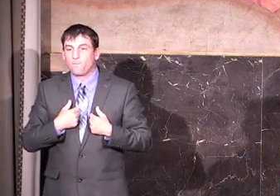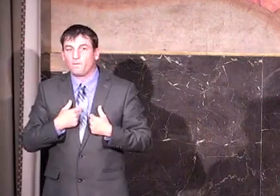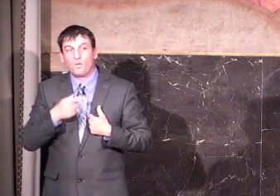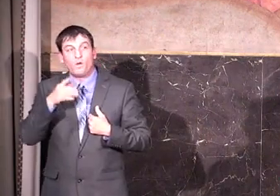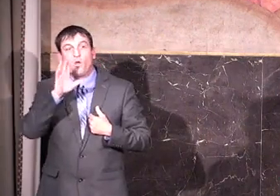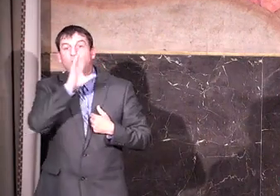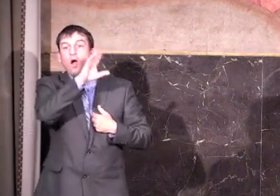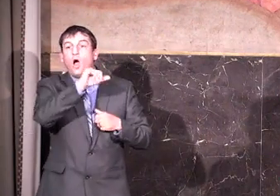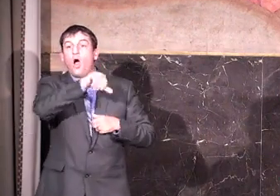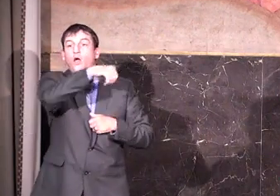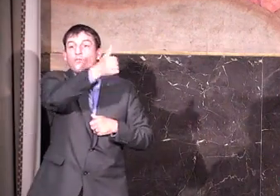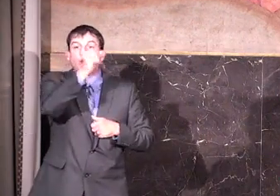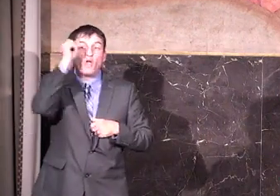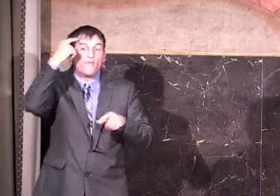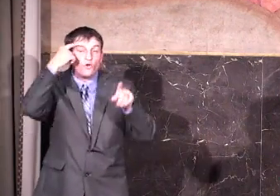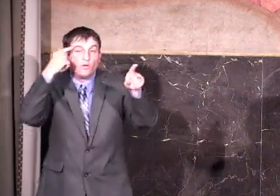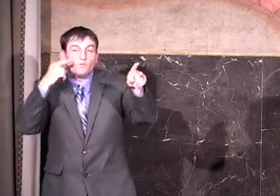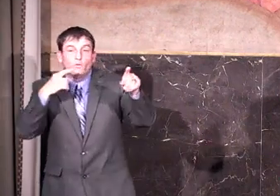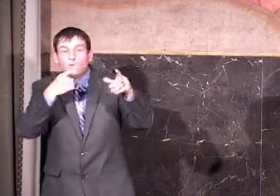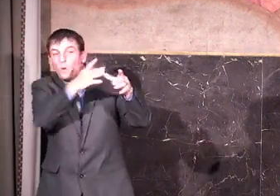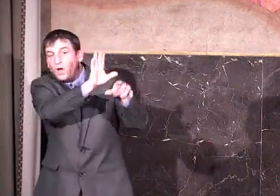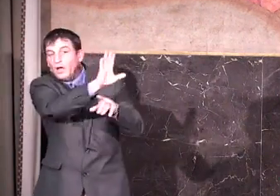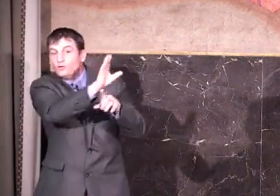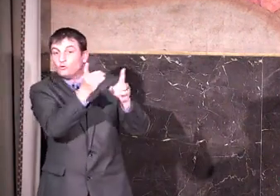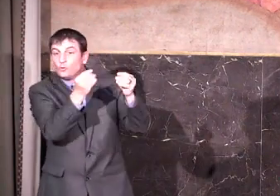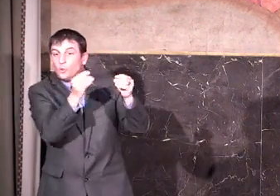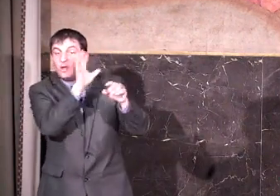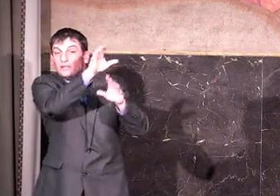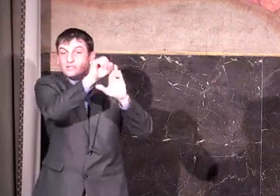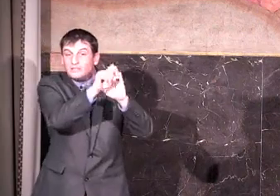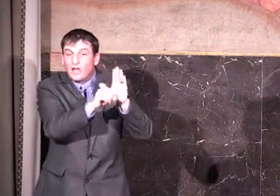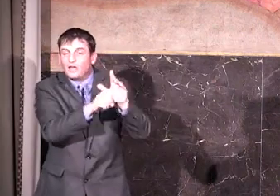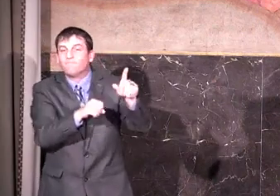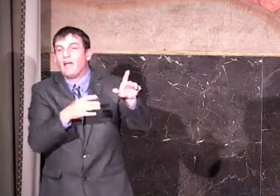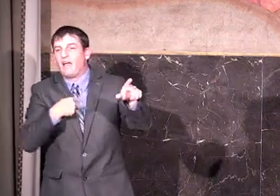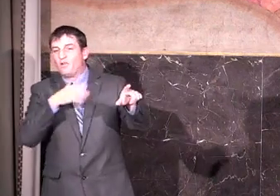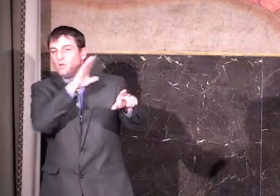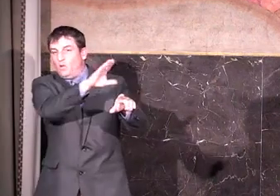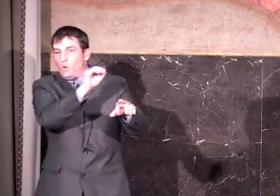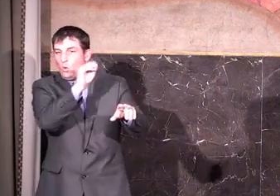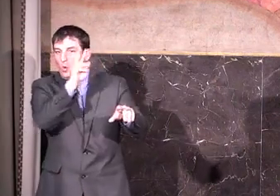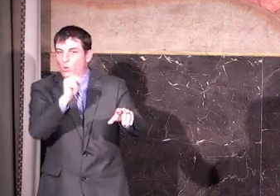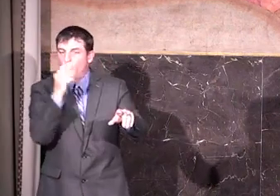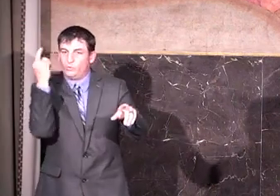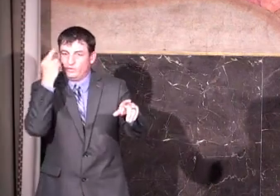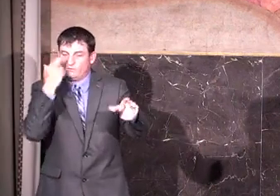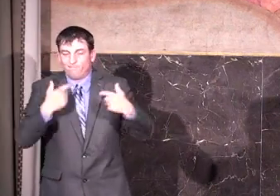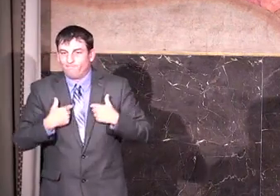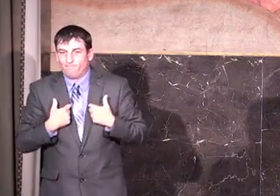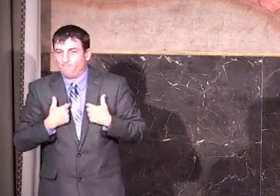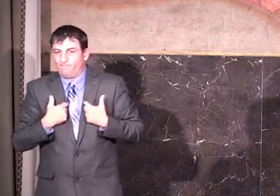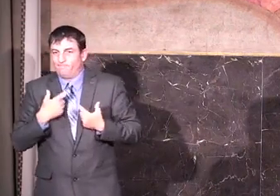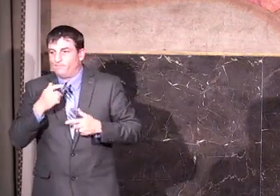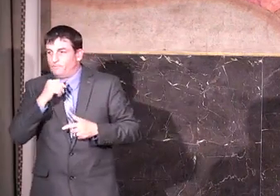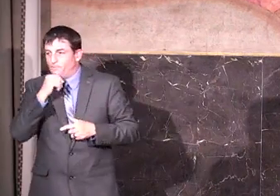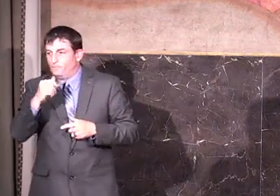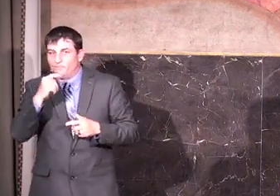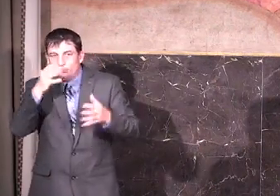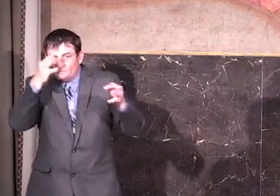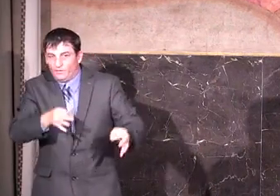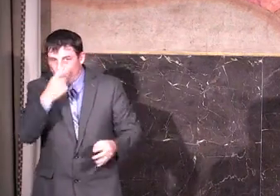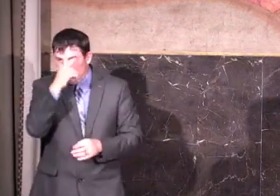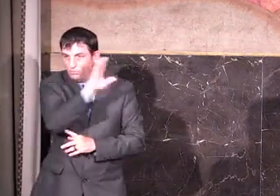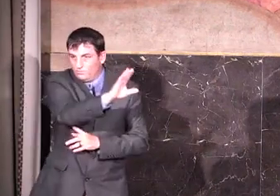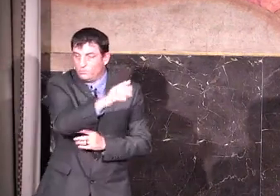governors do. They have their own considerations for whatever reason. I will tell you that here in Louisiana,